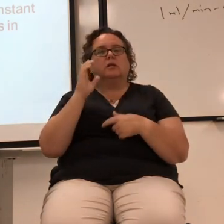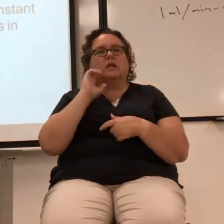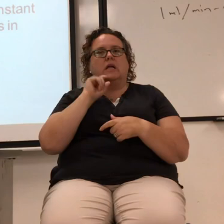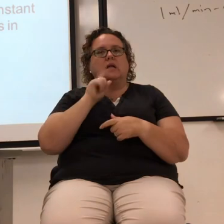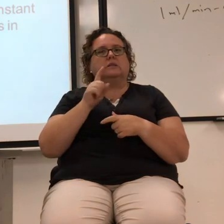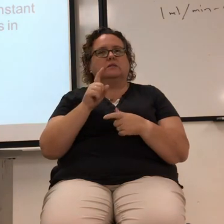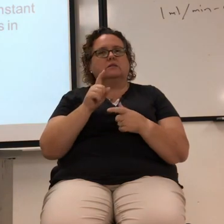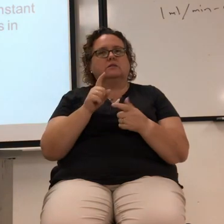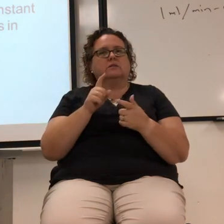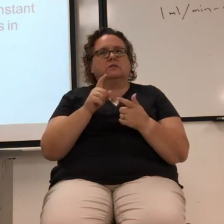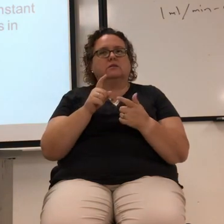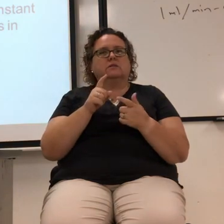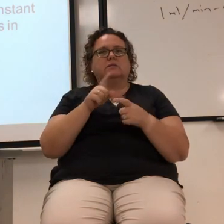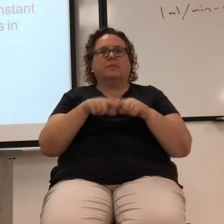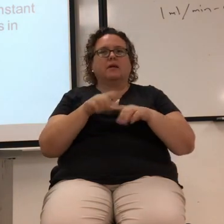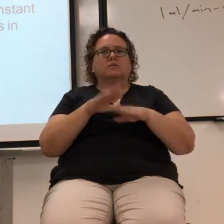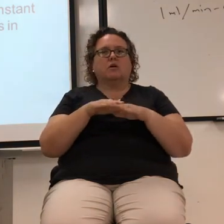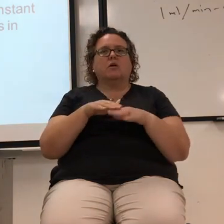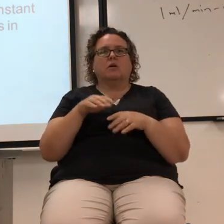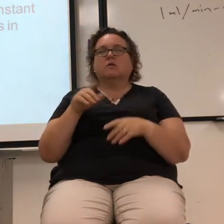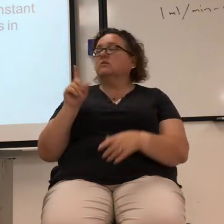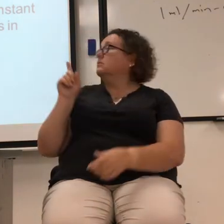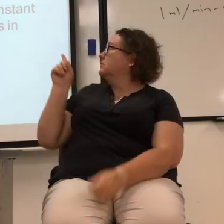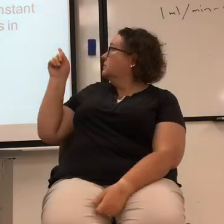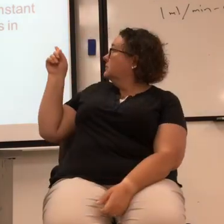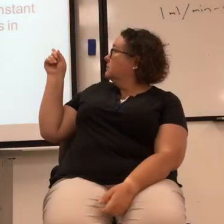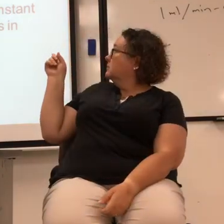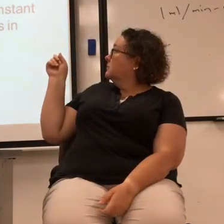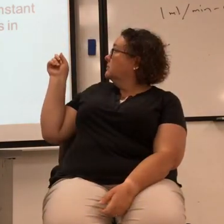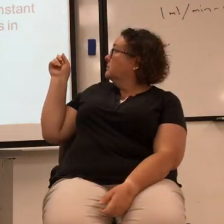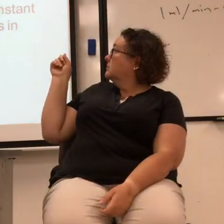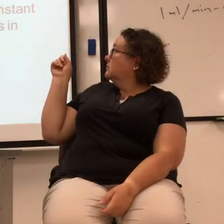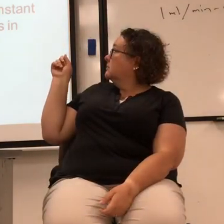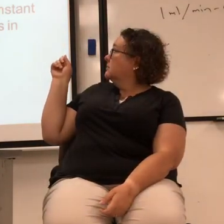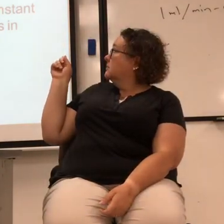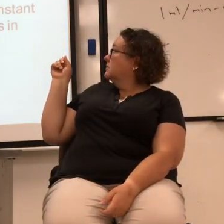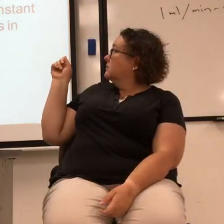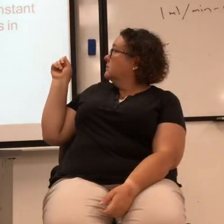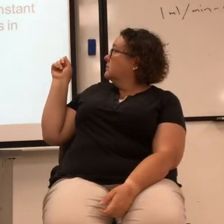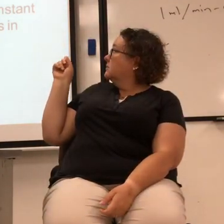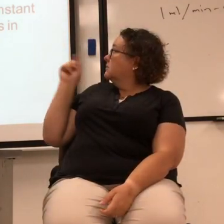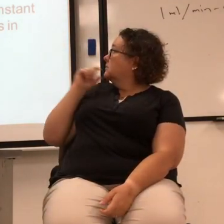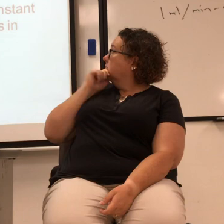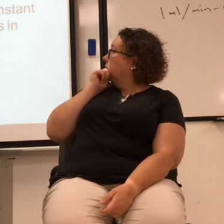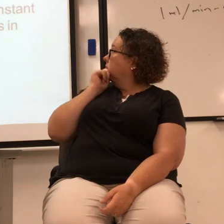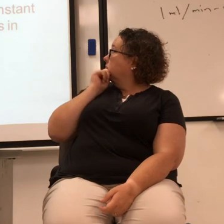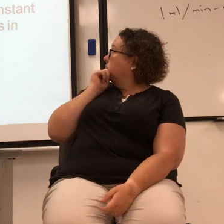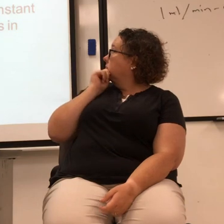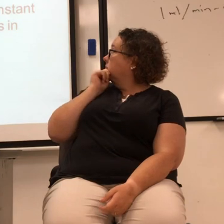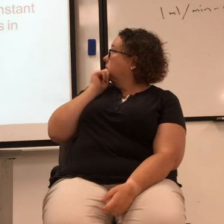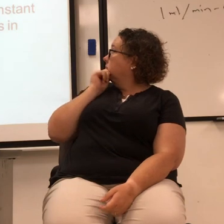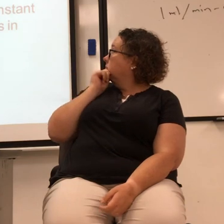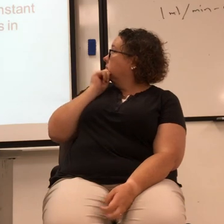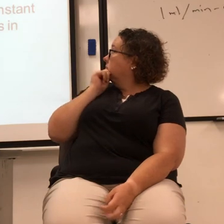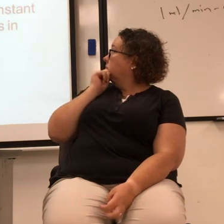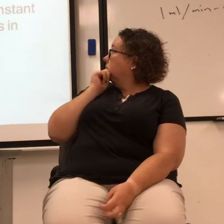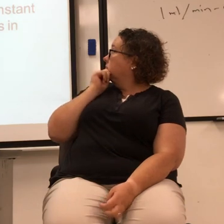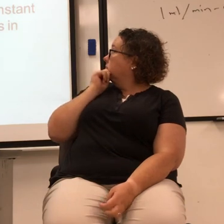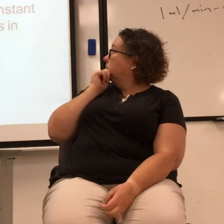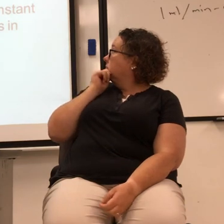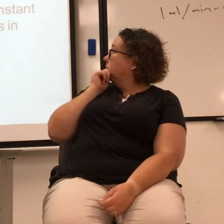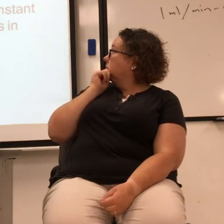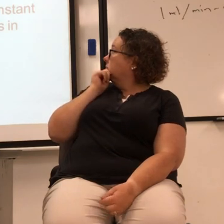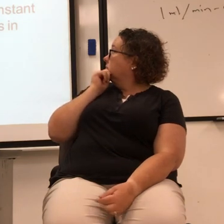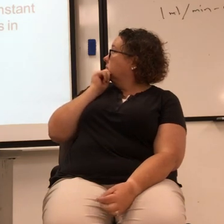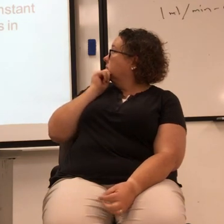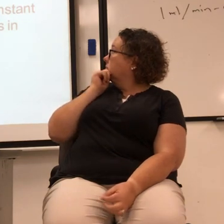on nervous innervation to maintain constant GFR. GFR is able to remain relatively constant,